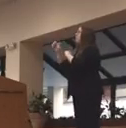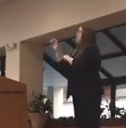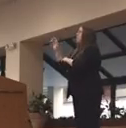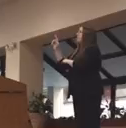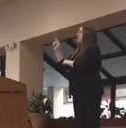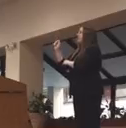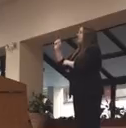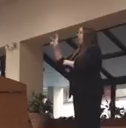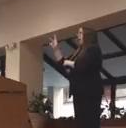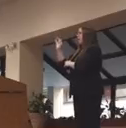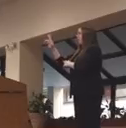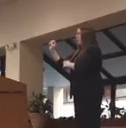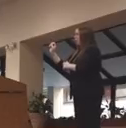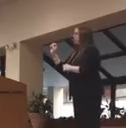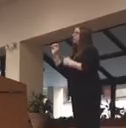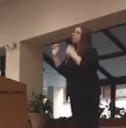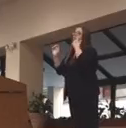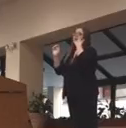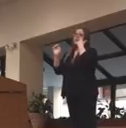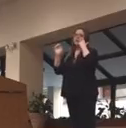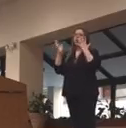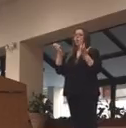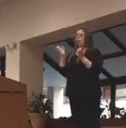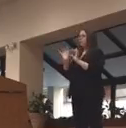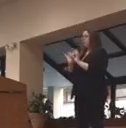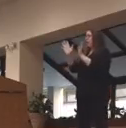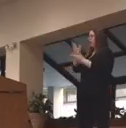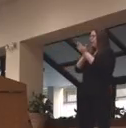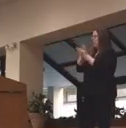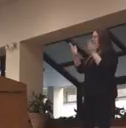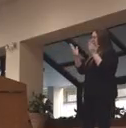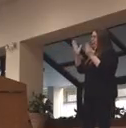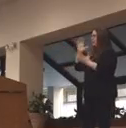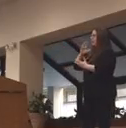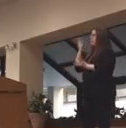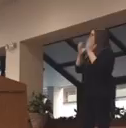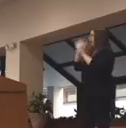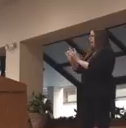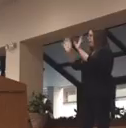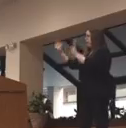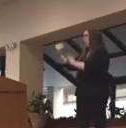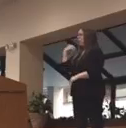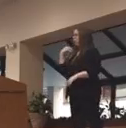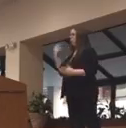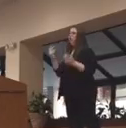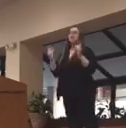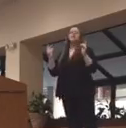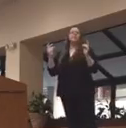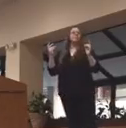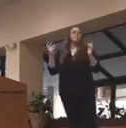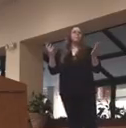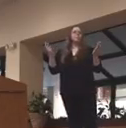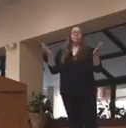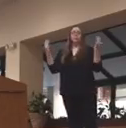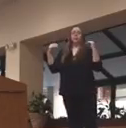WAD WISRID task force focusing on licensure. I want to clarify a few things related to that